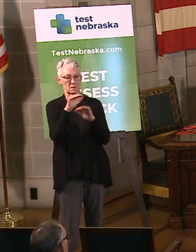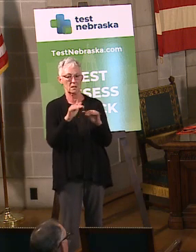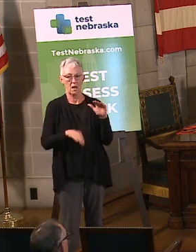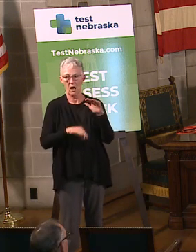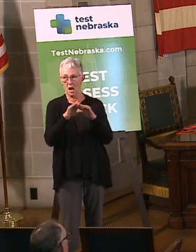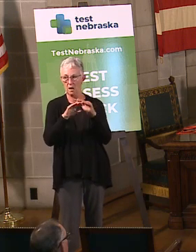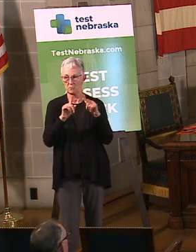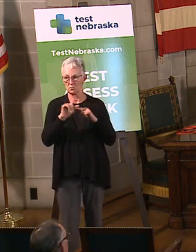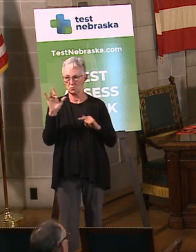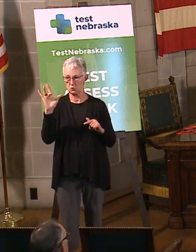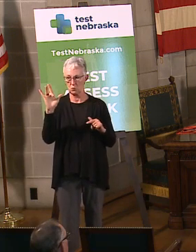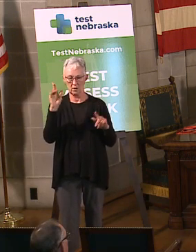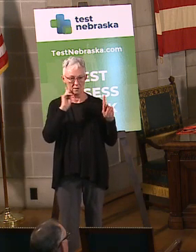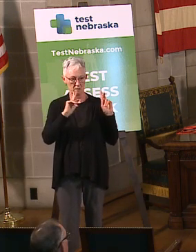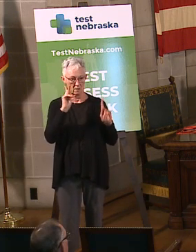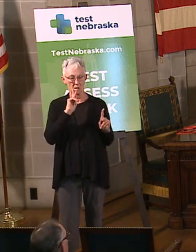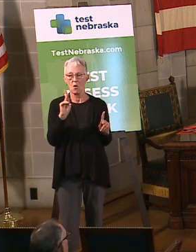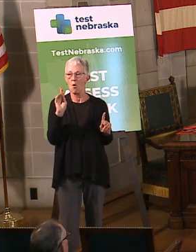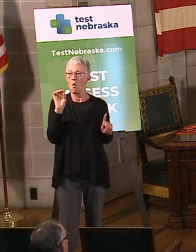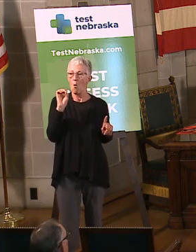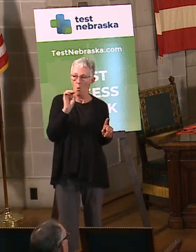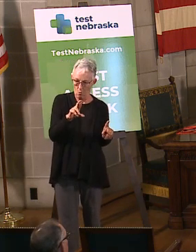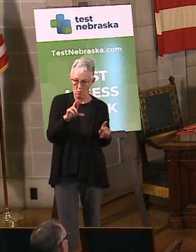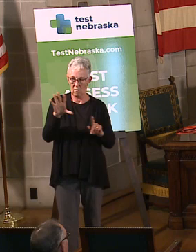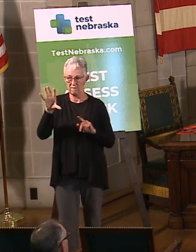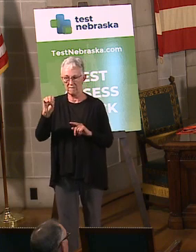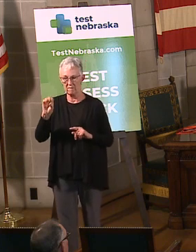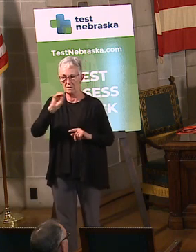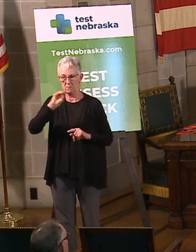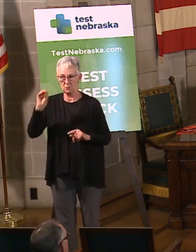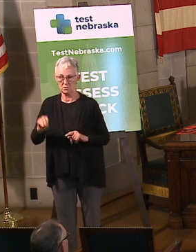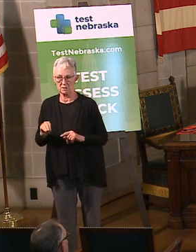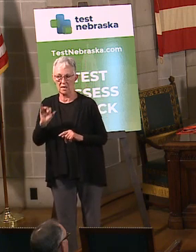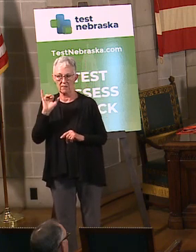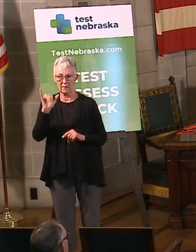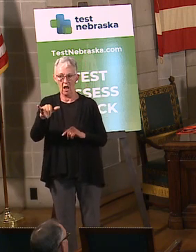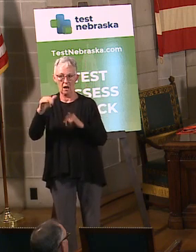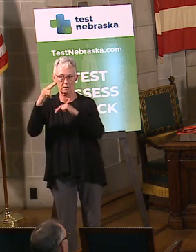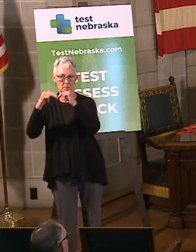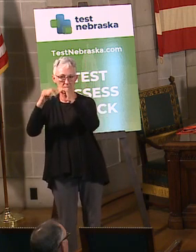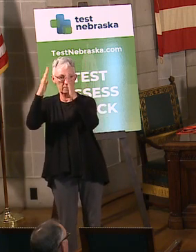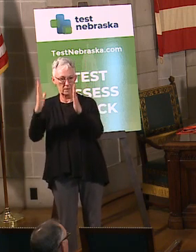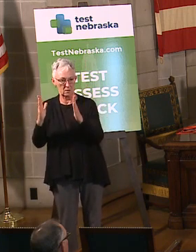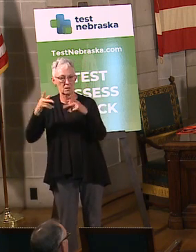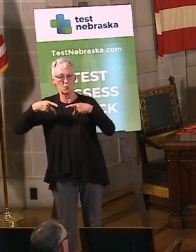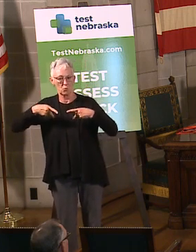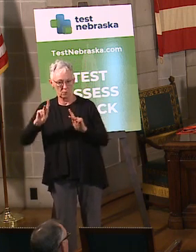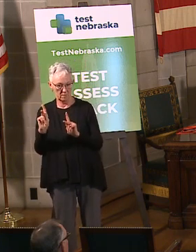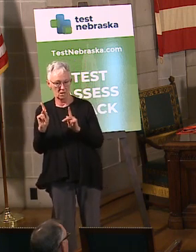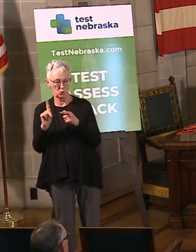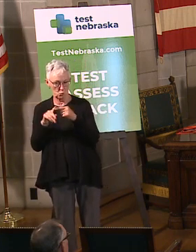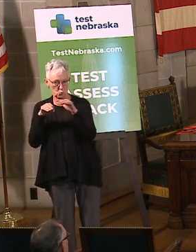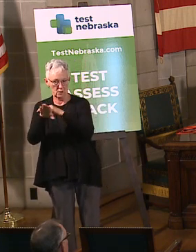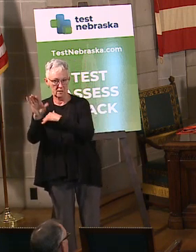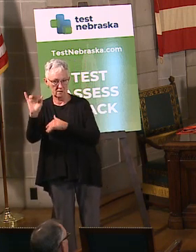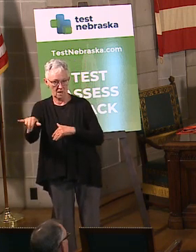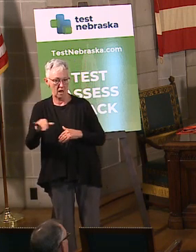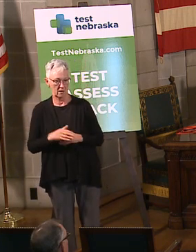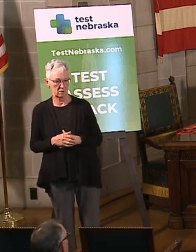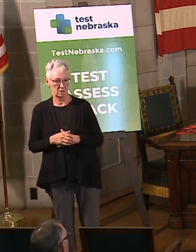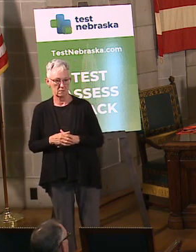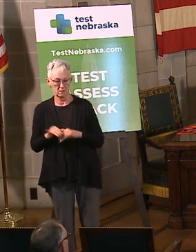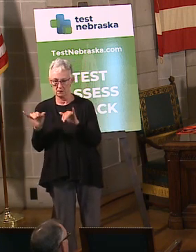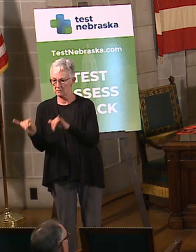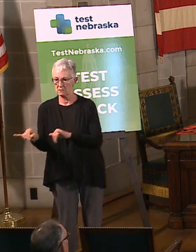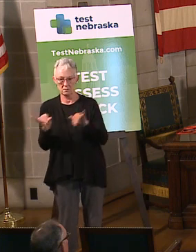people, excluding staff, or 50% of their rated occupancy. So same sort of deal that we just talked about for gyms. For